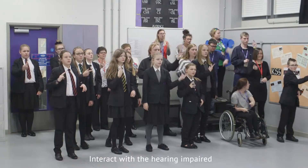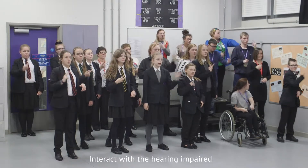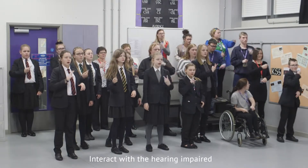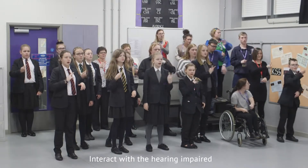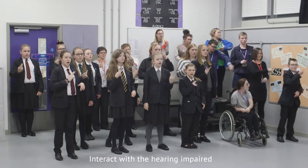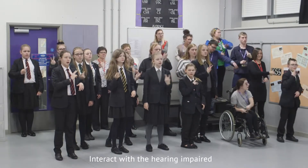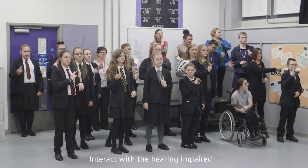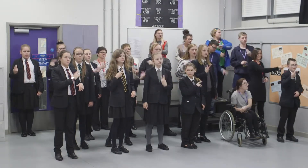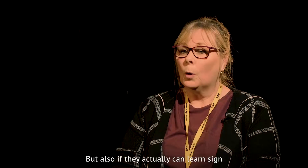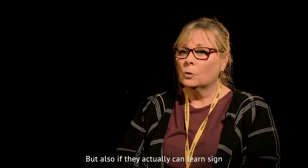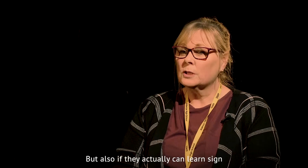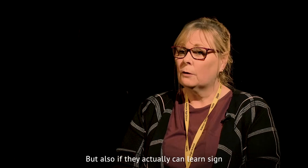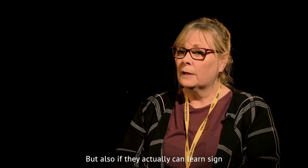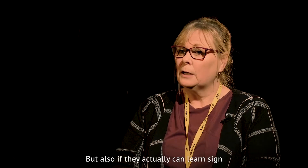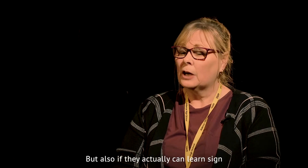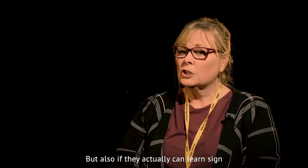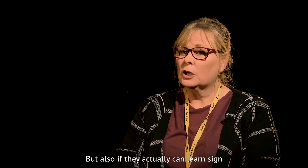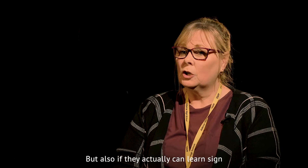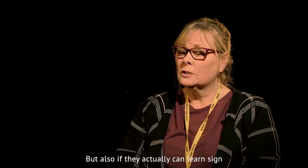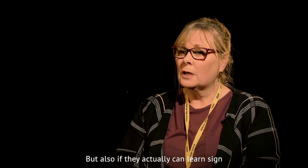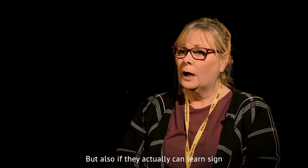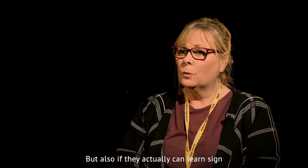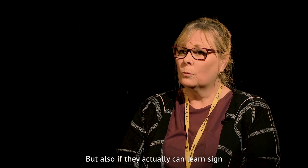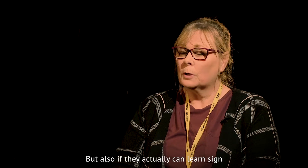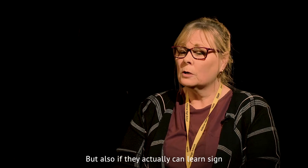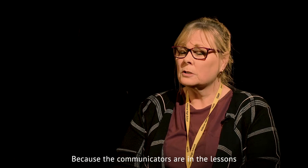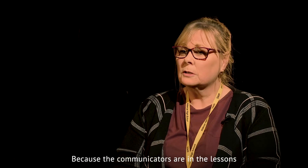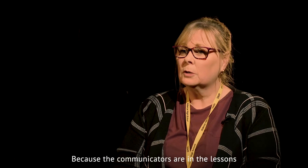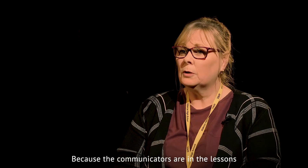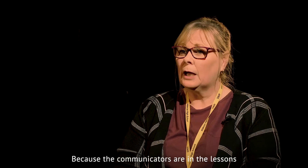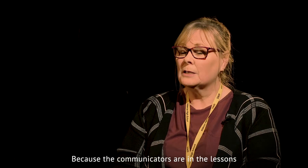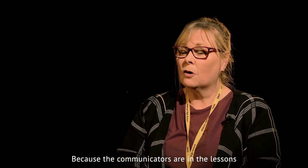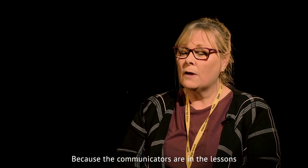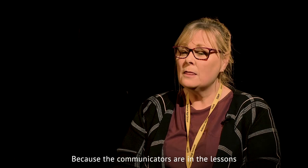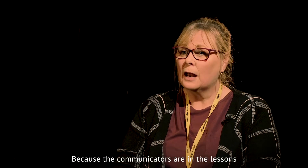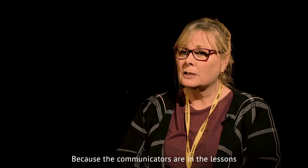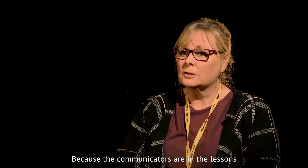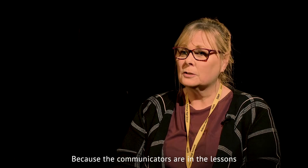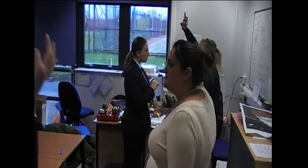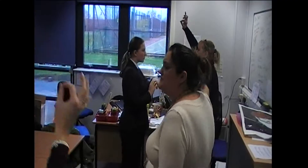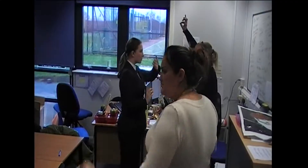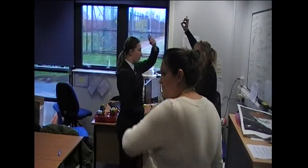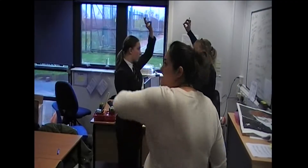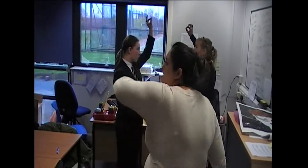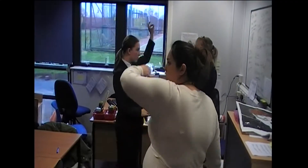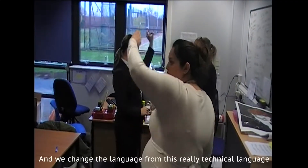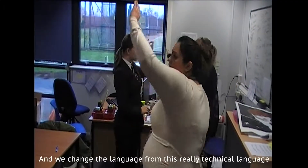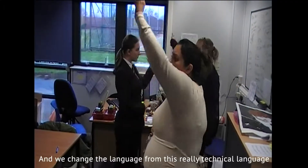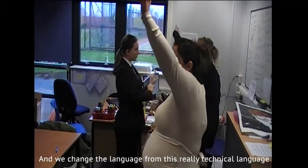hearing impaired. But also if they actually can learn sign, because the communicators are in the lessons, and we change the